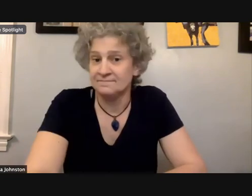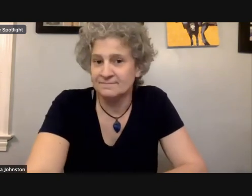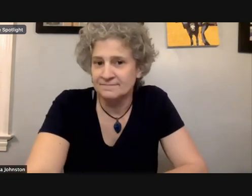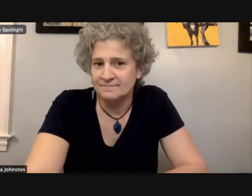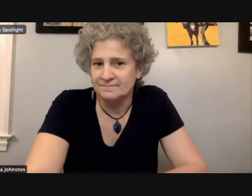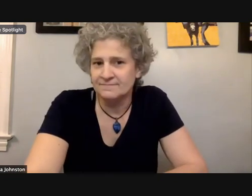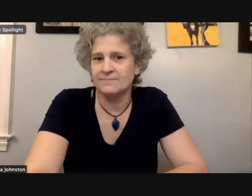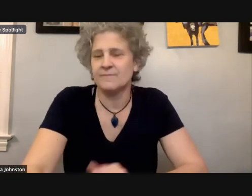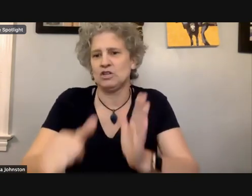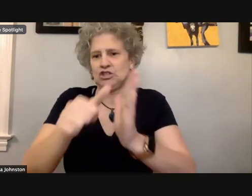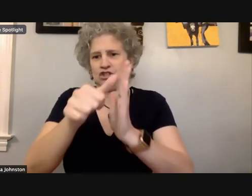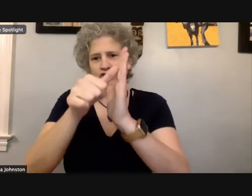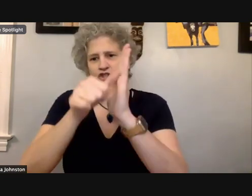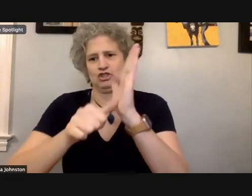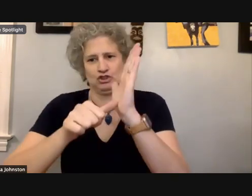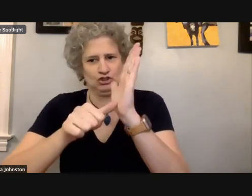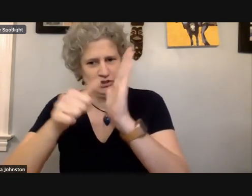Yeah.